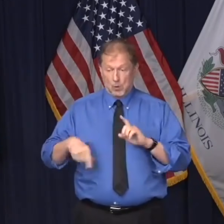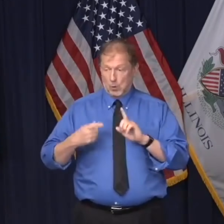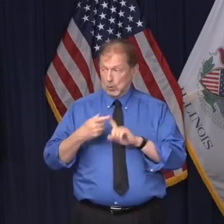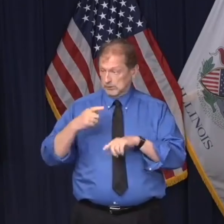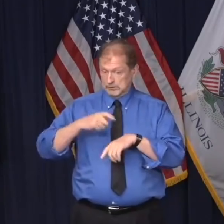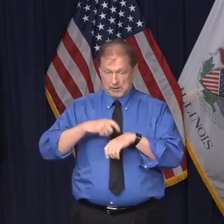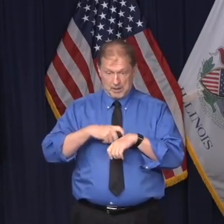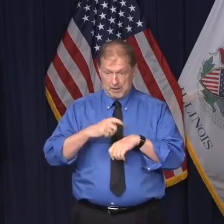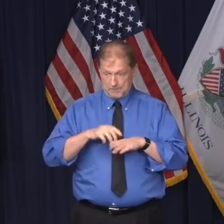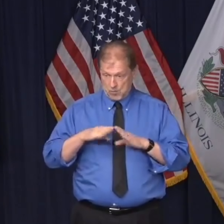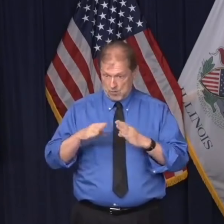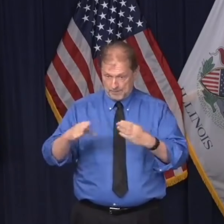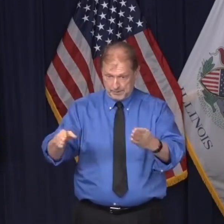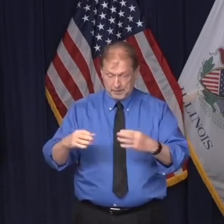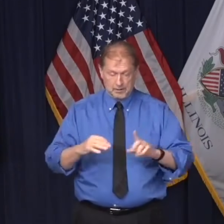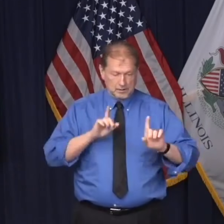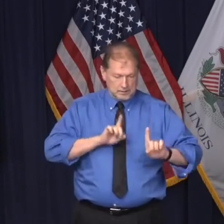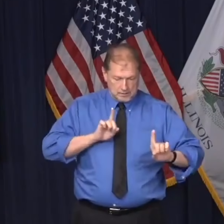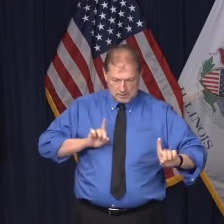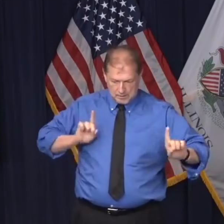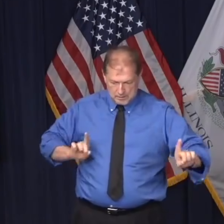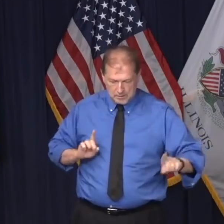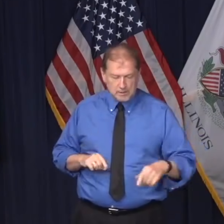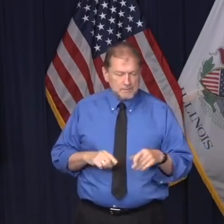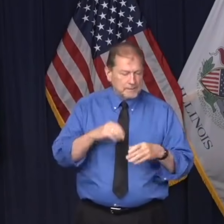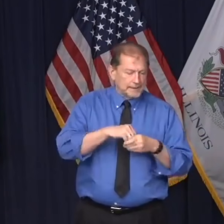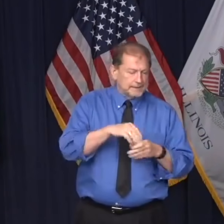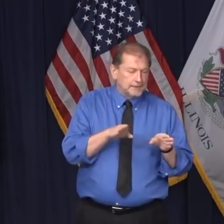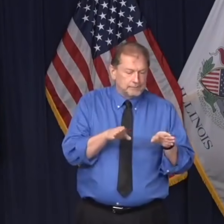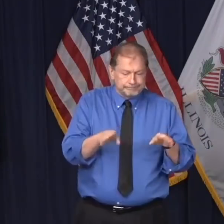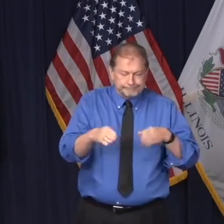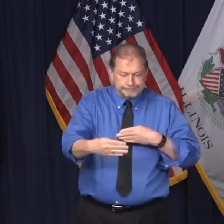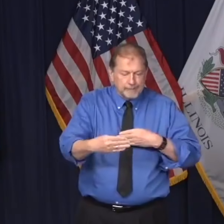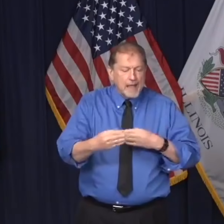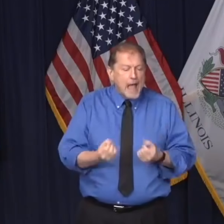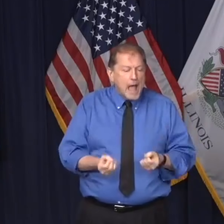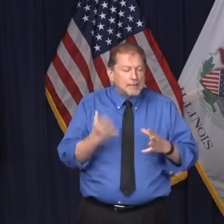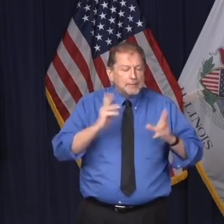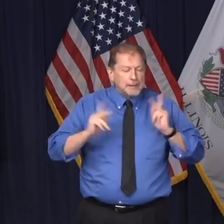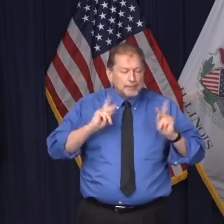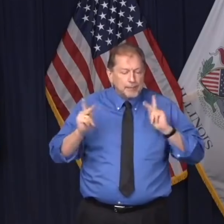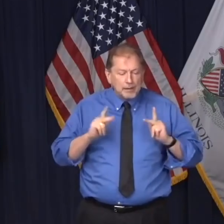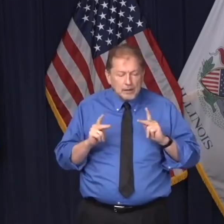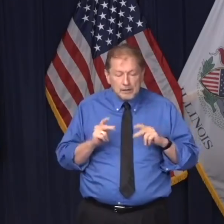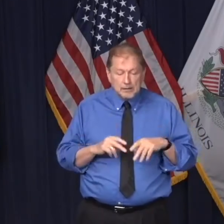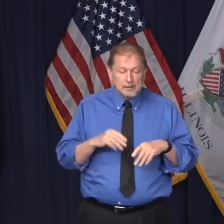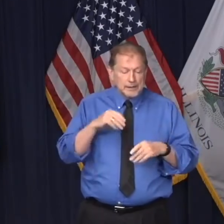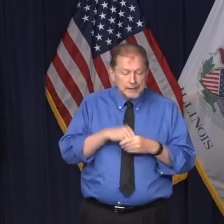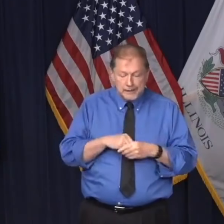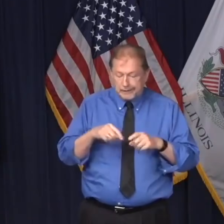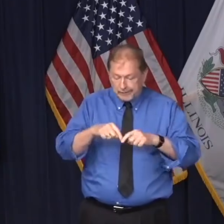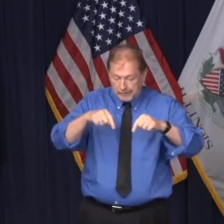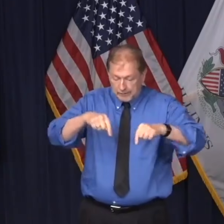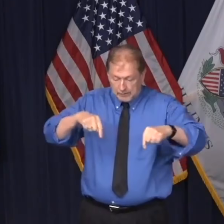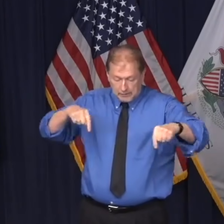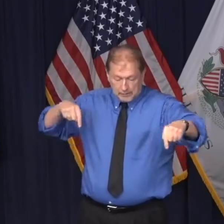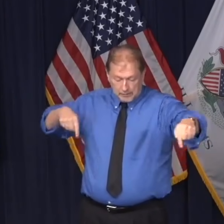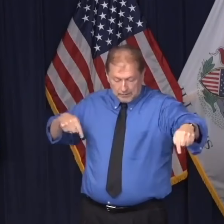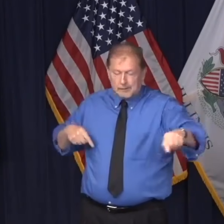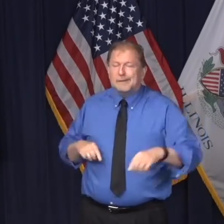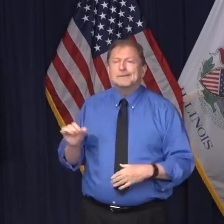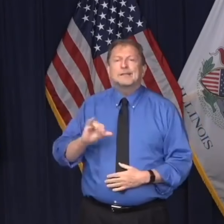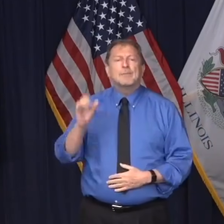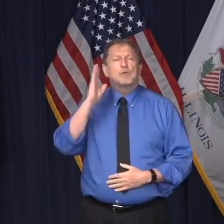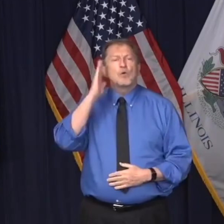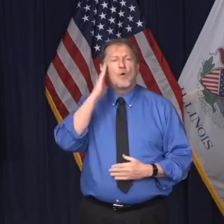guidelines for stores about social distancing, how many people can be in a space, certain number of people per square feet, just like you hear from a